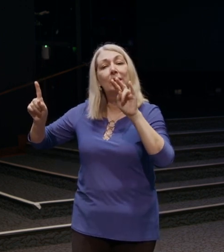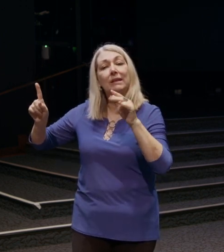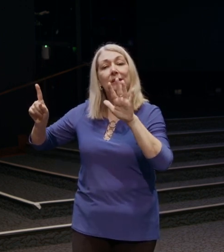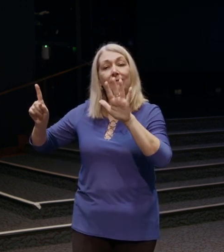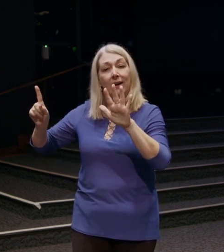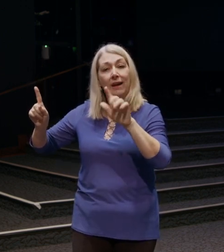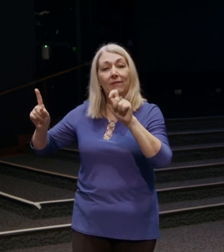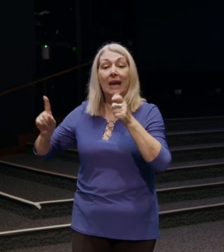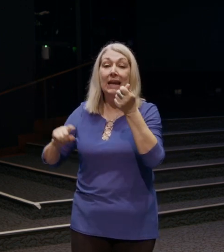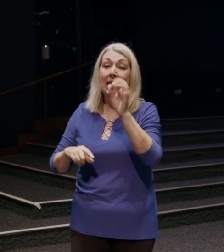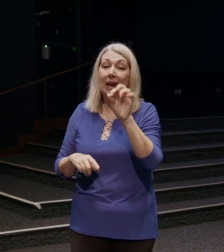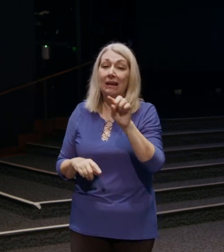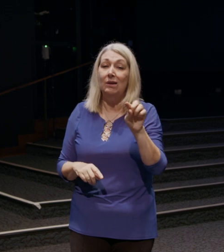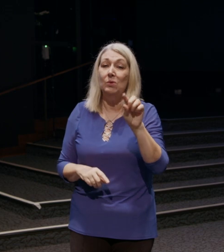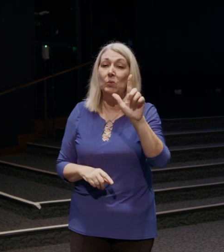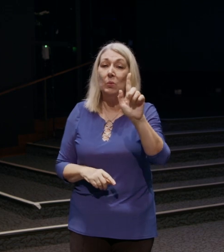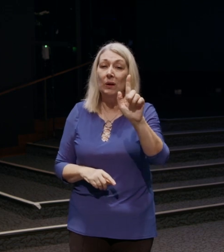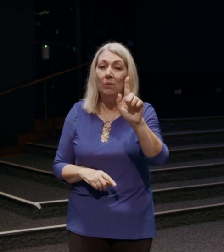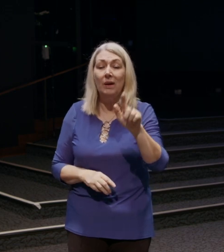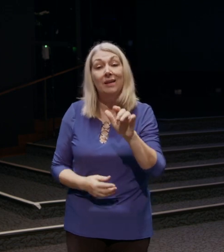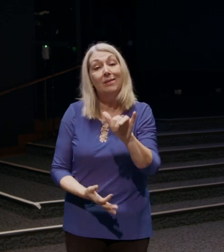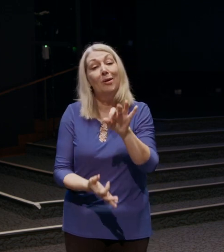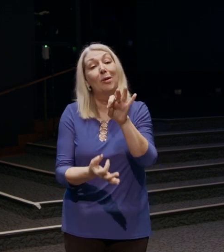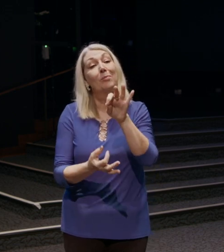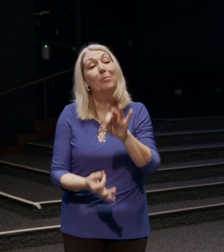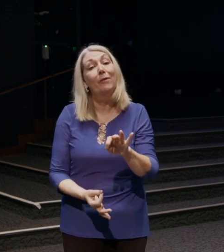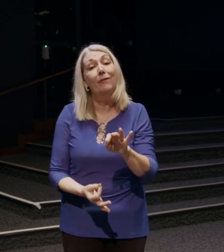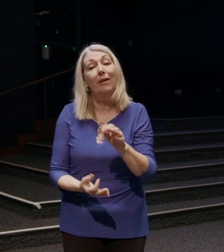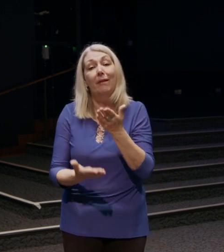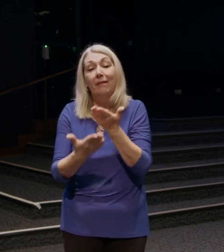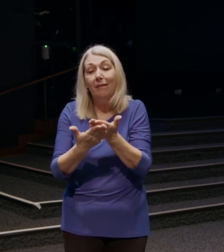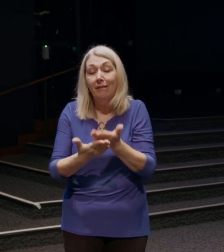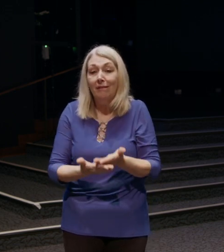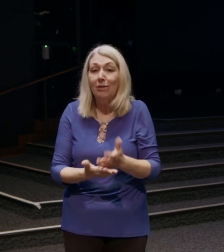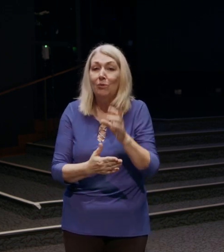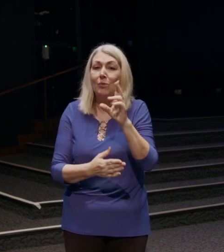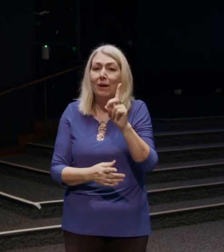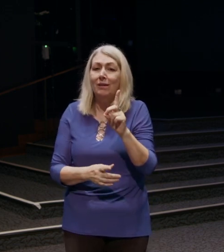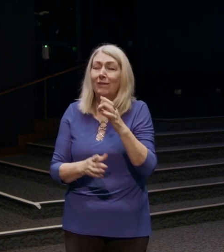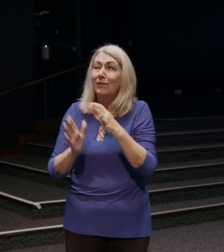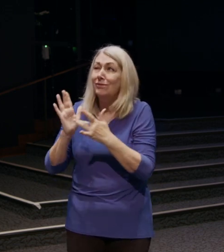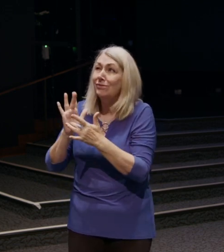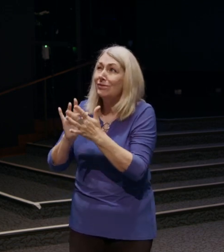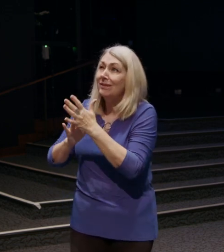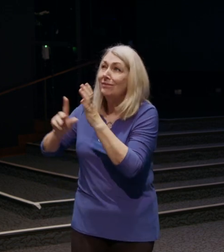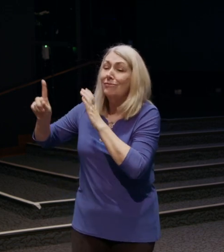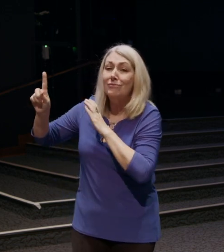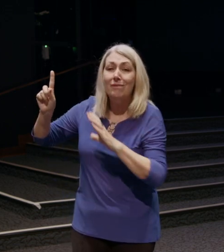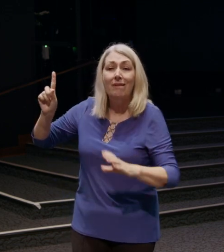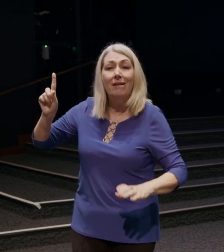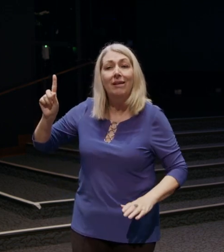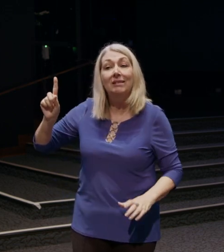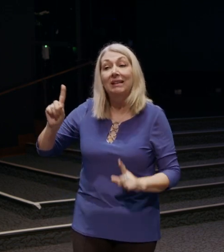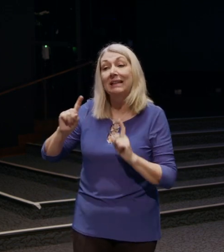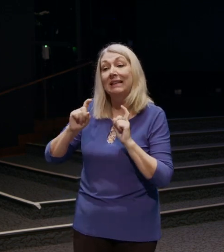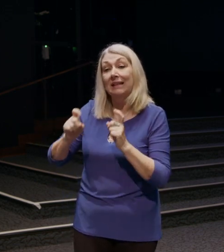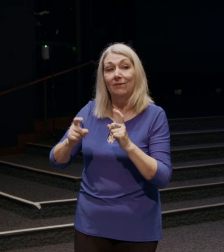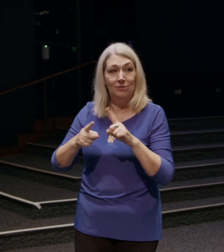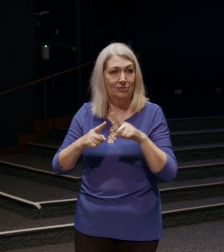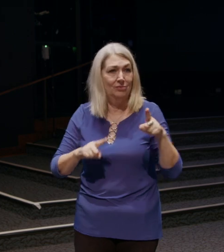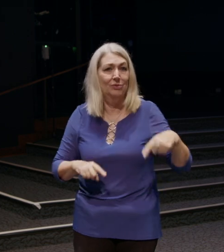The perfect record of Jesus Christ was given to